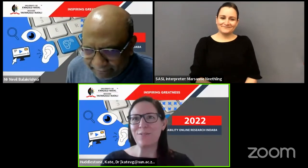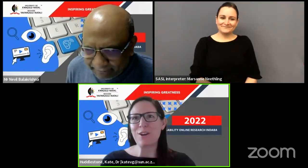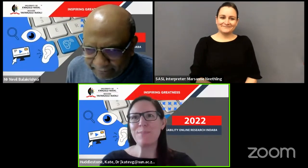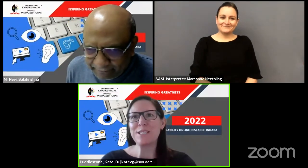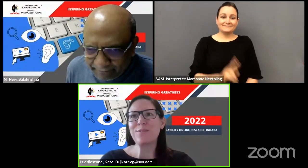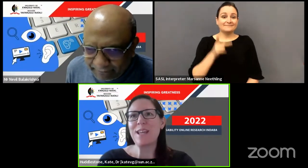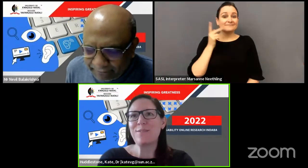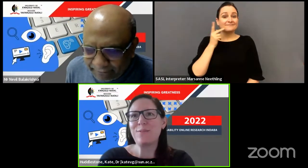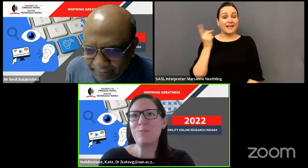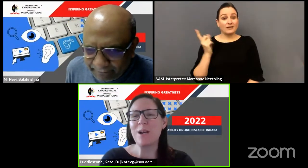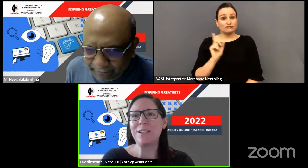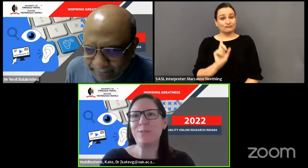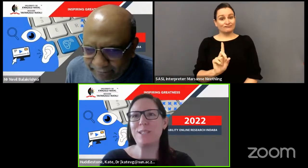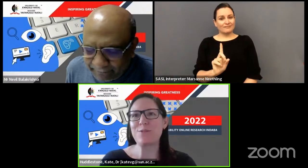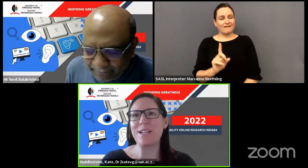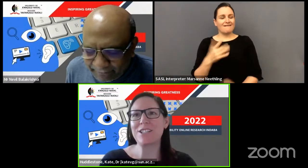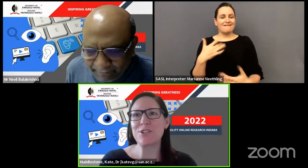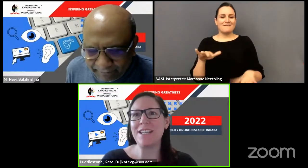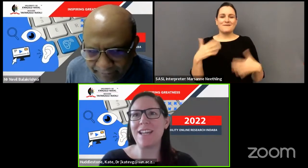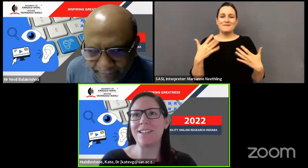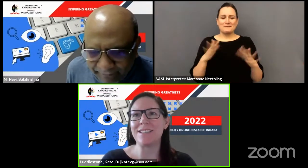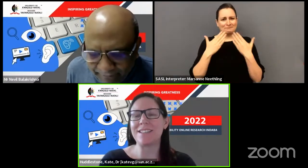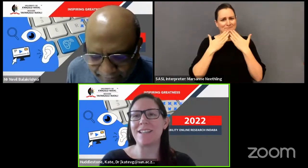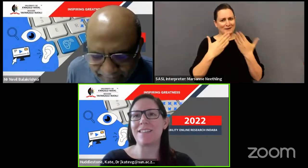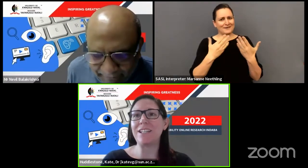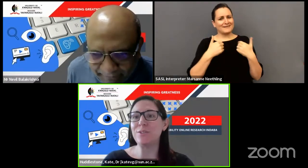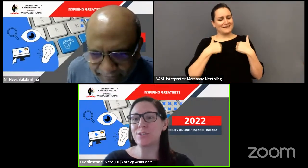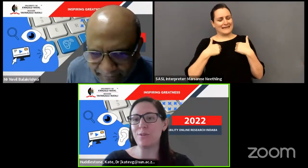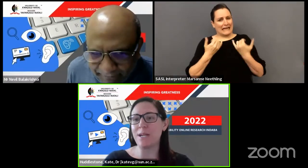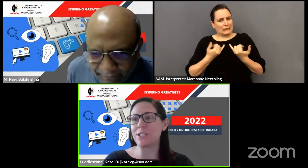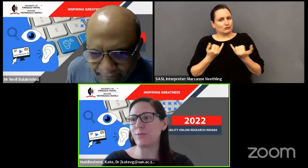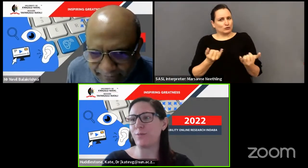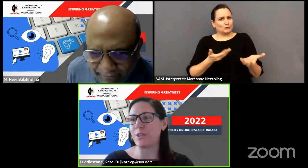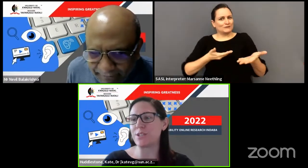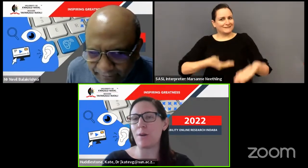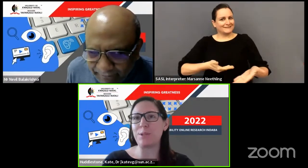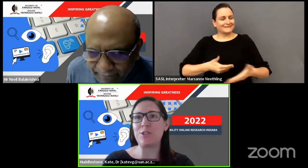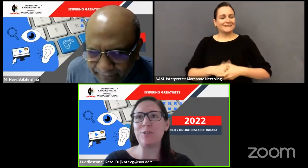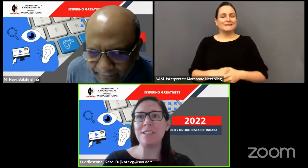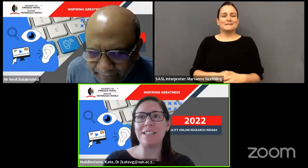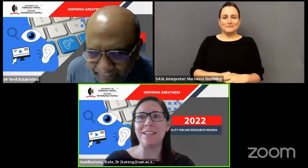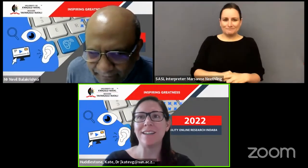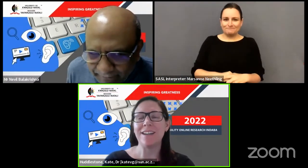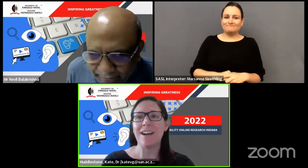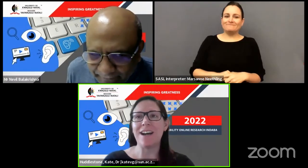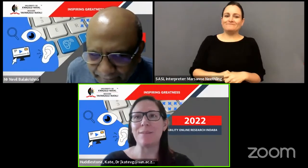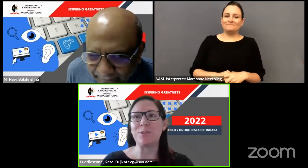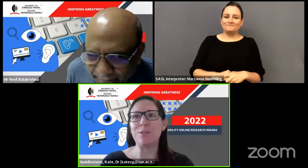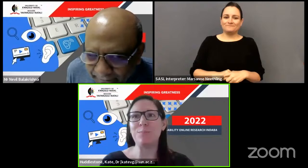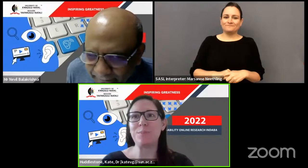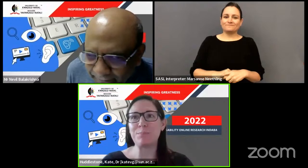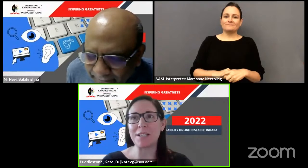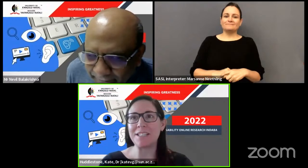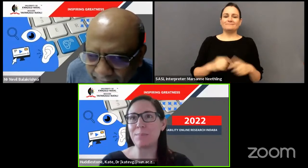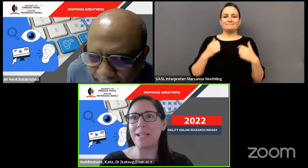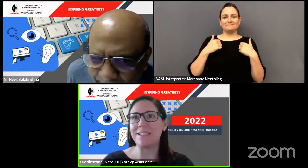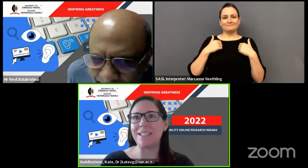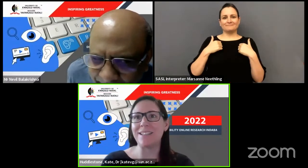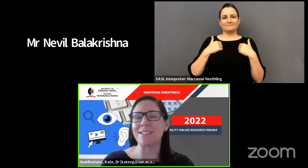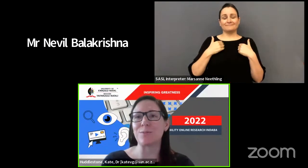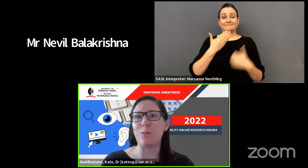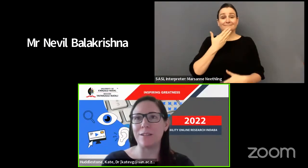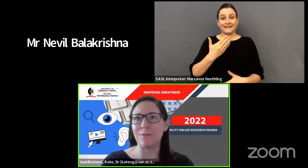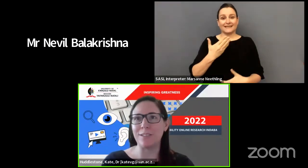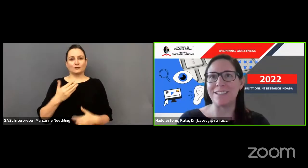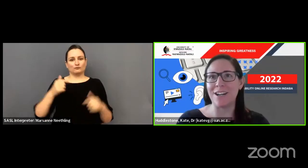Thank you very much for that wonderful introduction, and thank you so much for this opportunity to participate